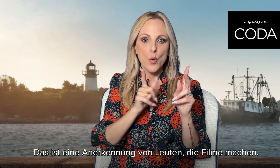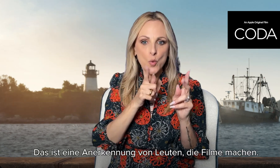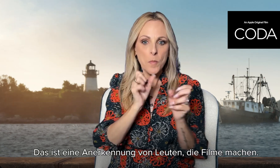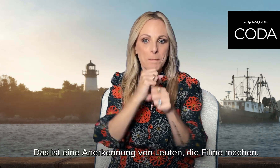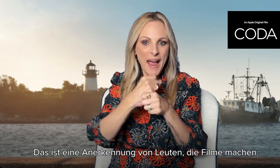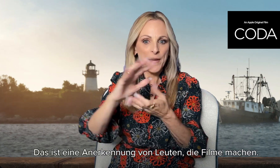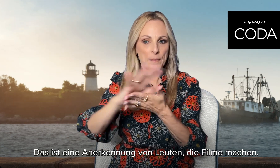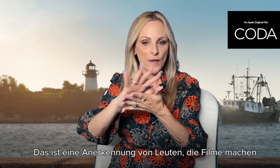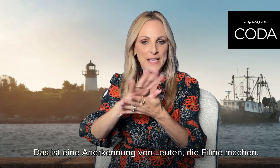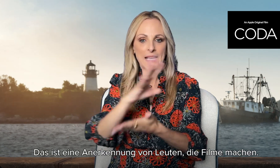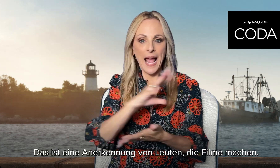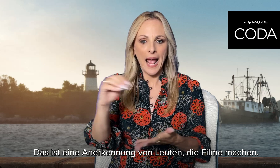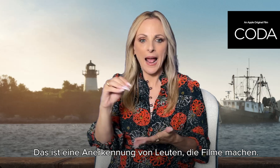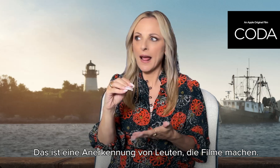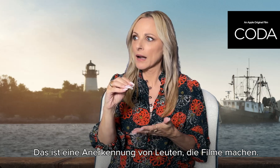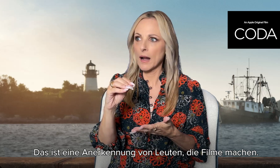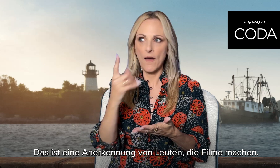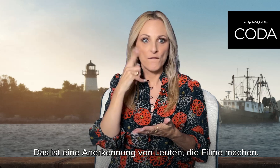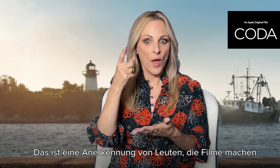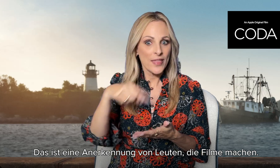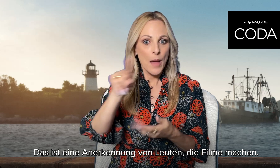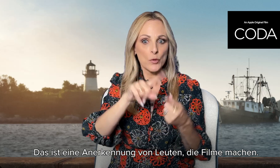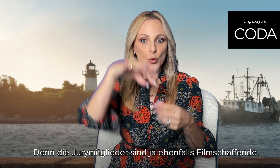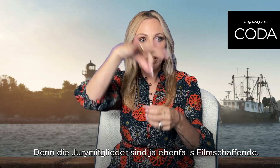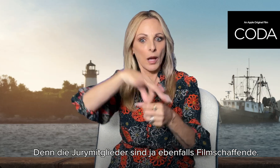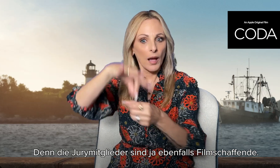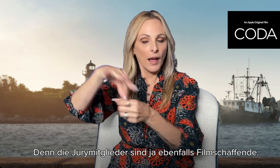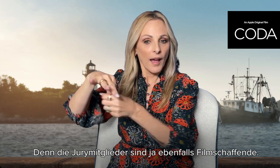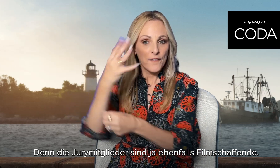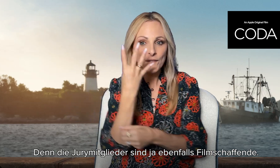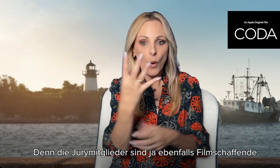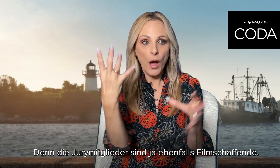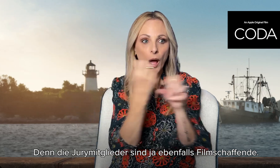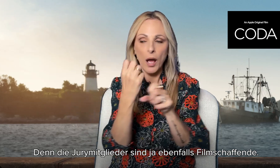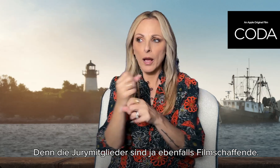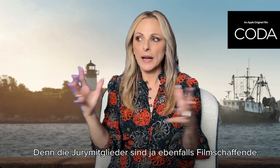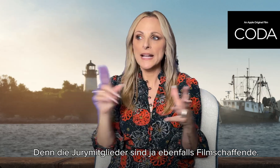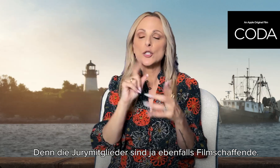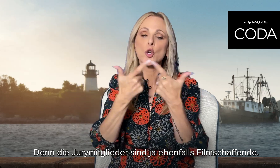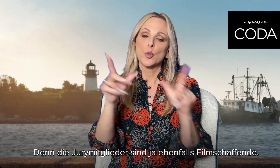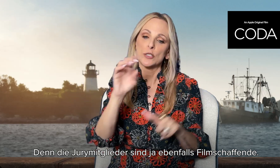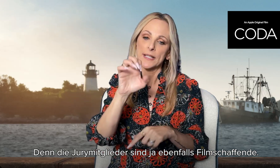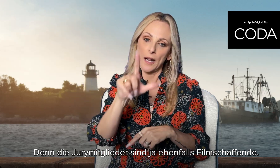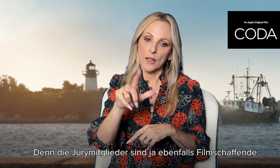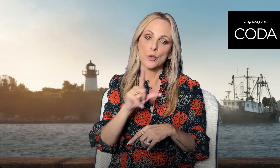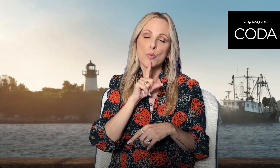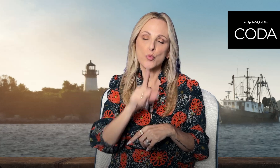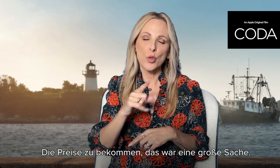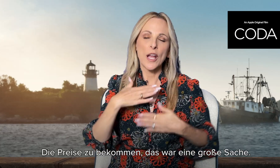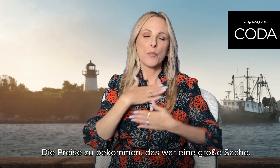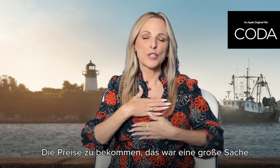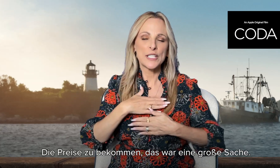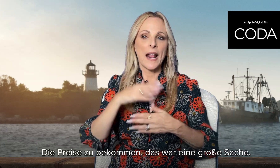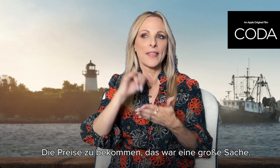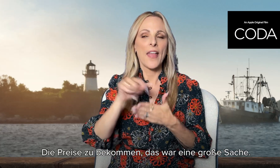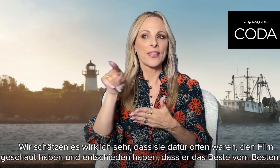This is a recognition from people who make films, and they, you know, the judges were filmmakers as well, and